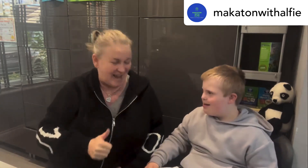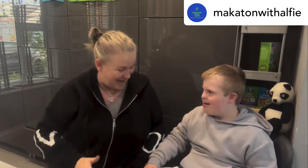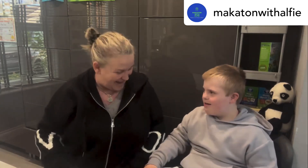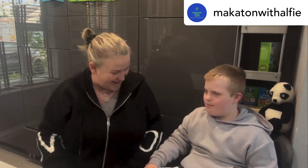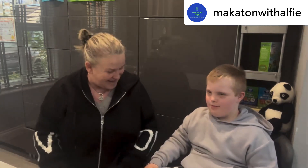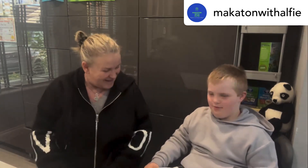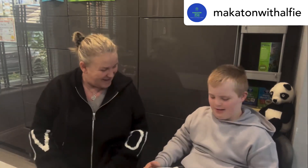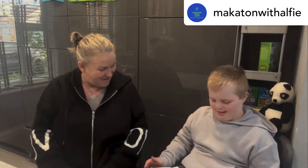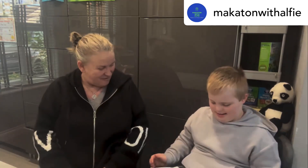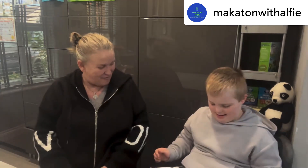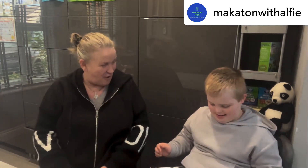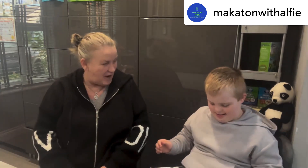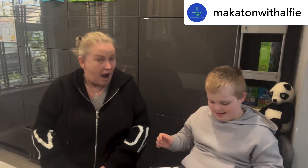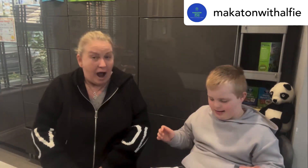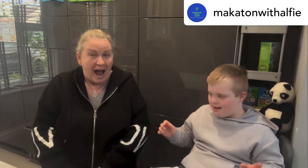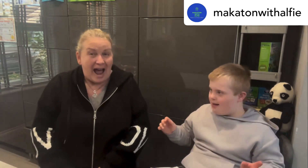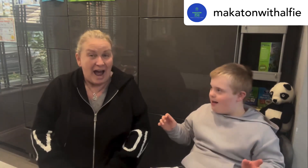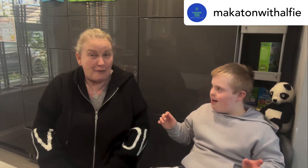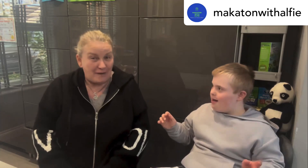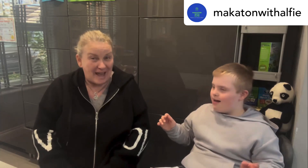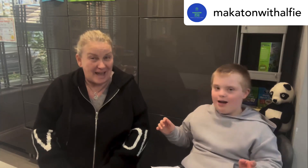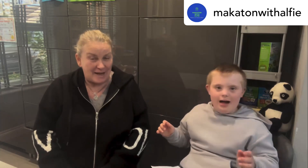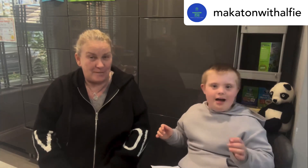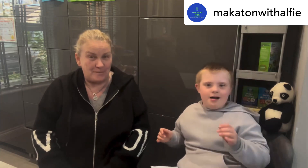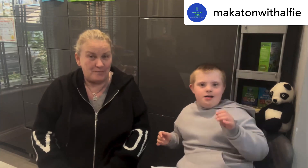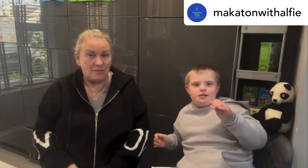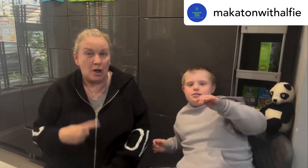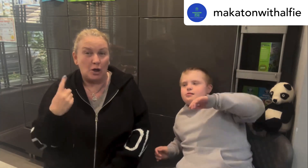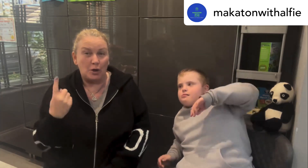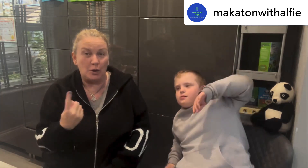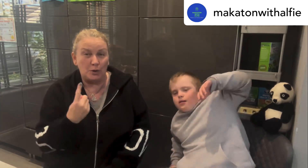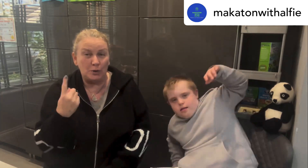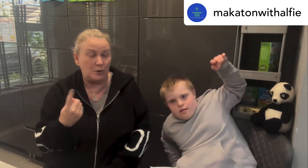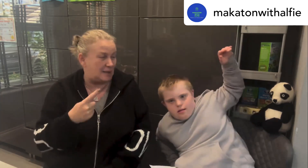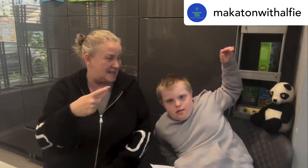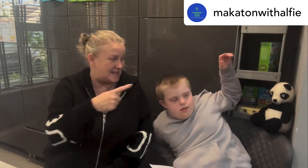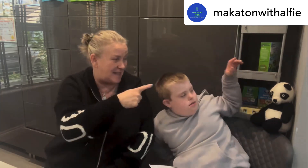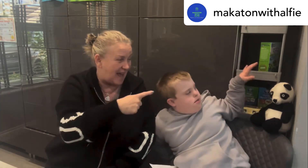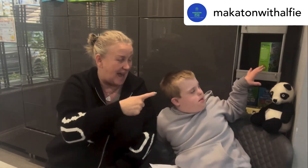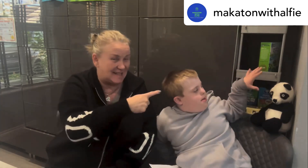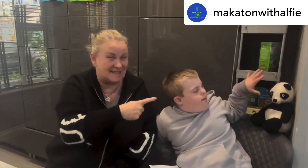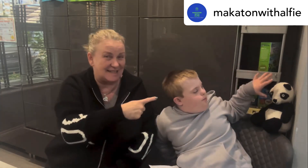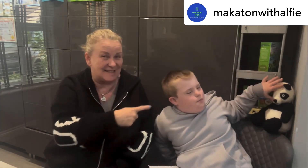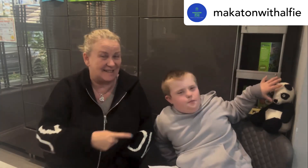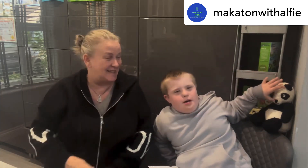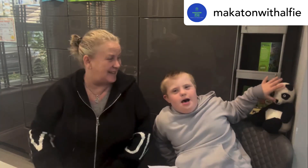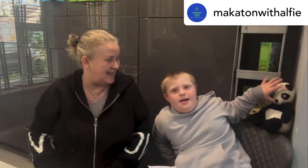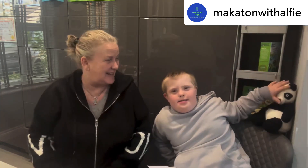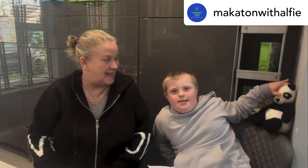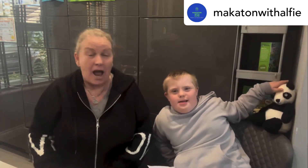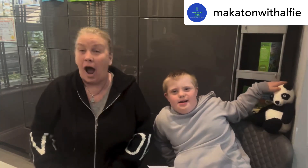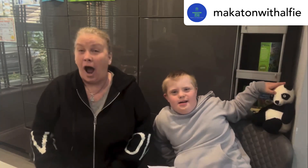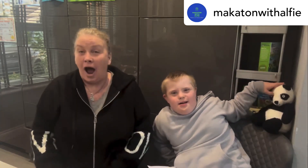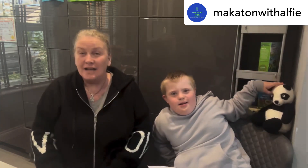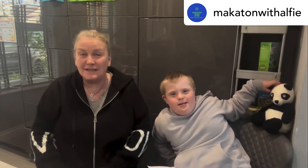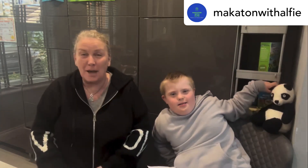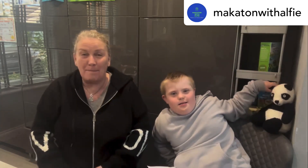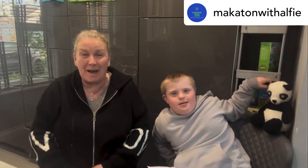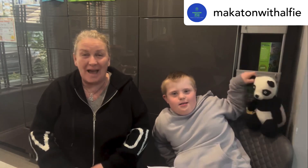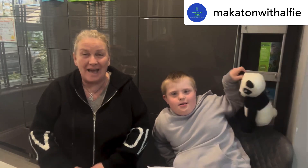Okay. Right. Alvy. Who is that? It's Panda. It's the